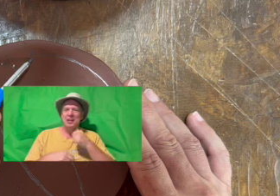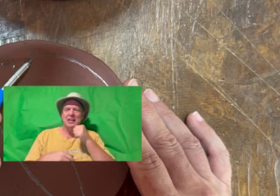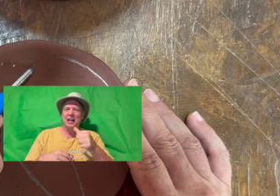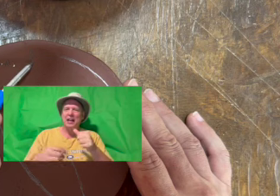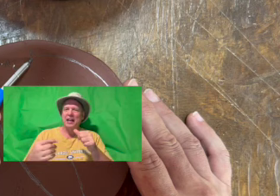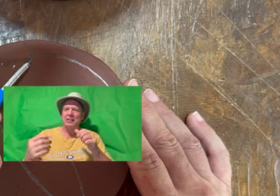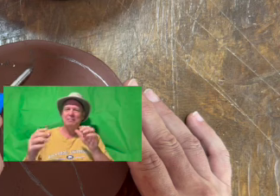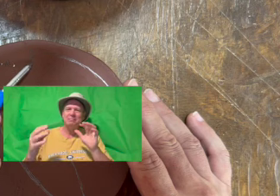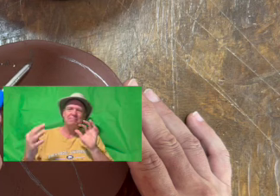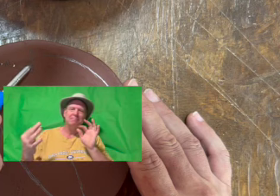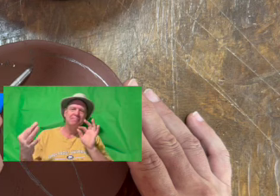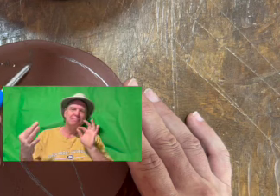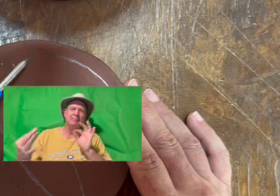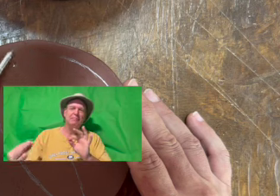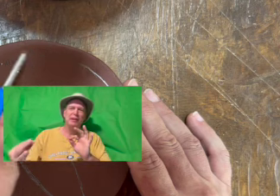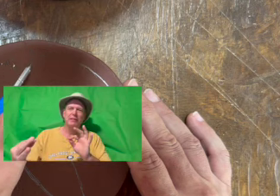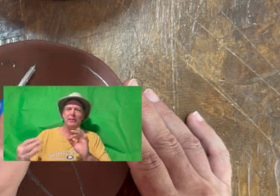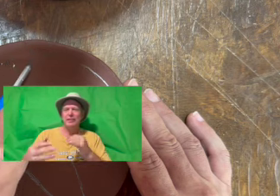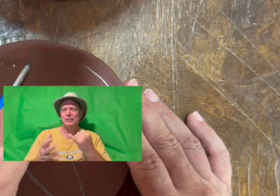ability